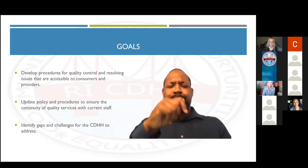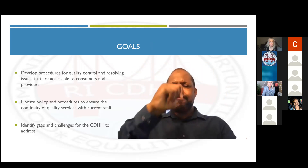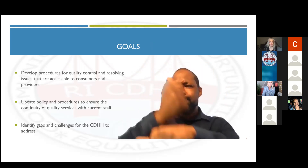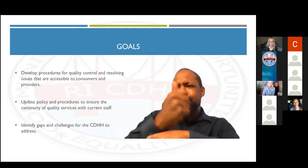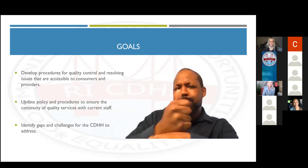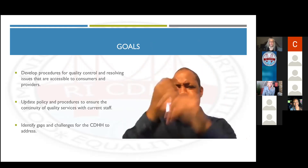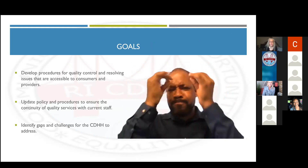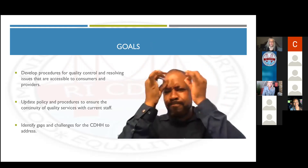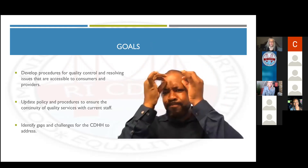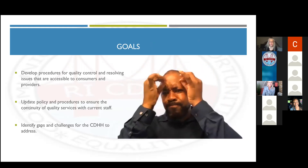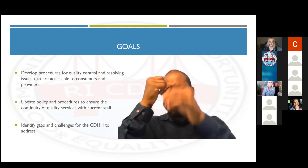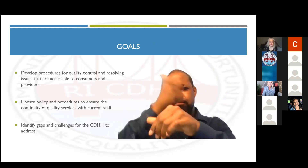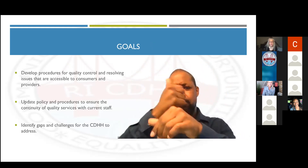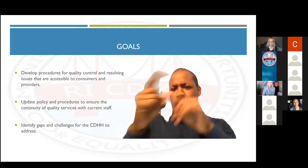The committee